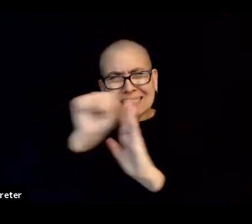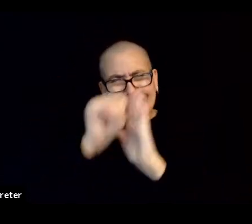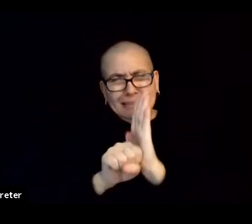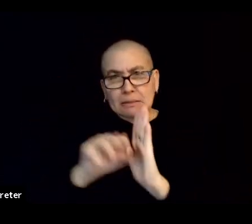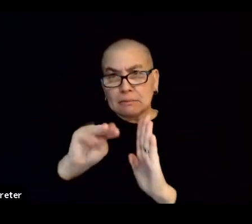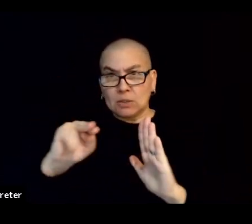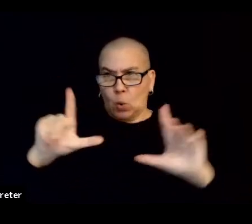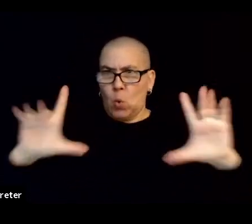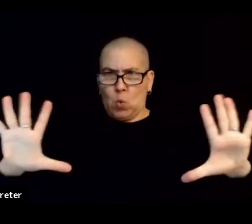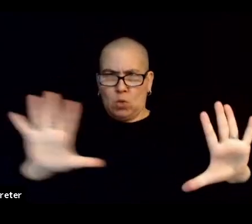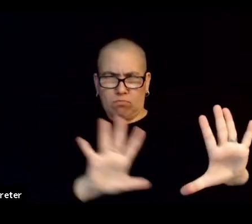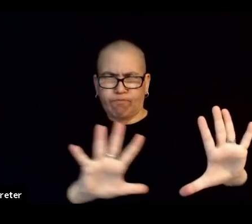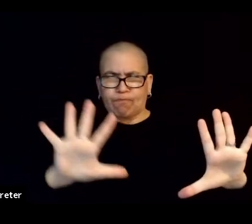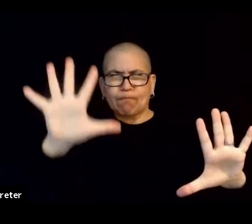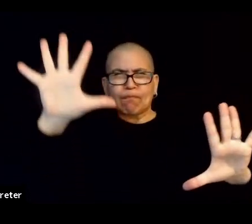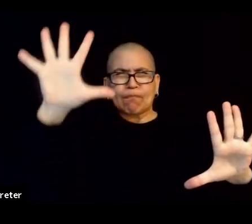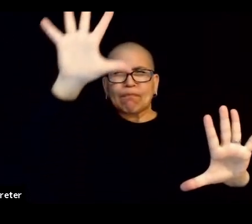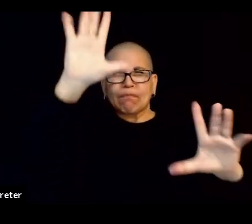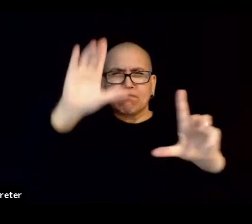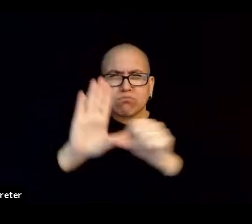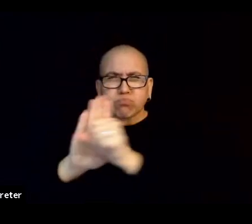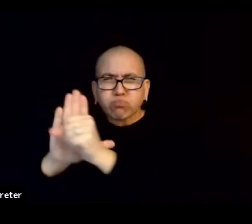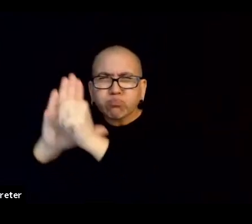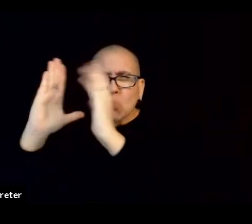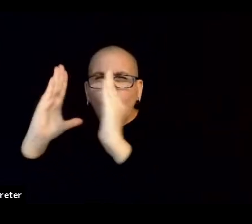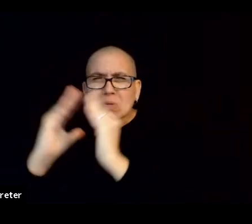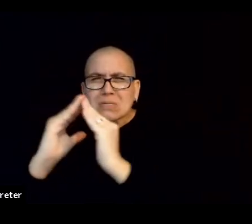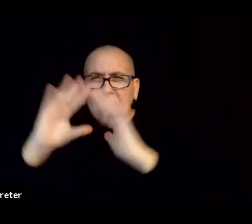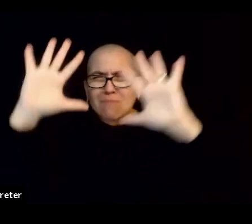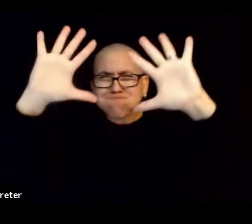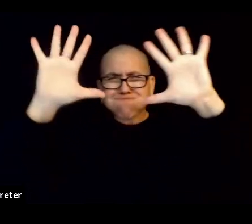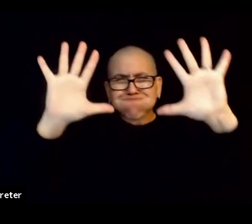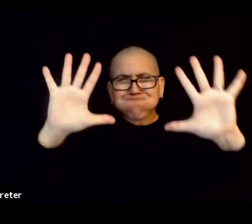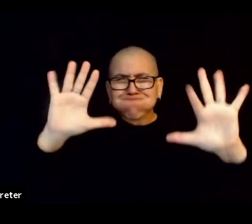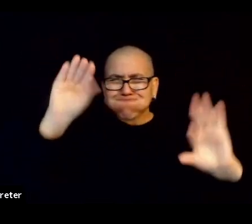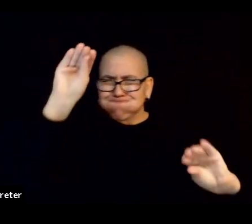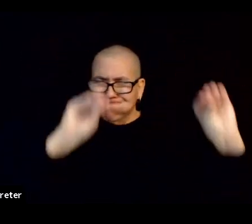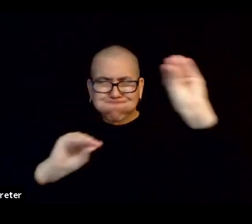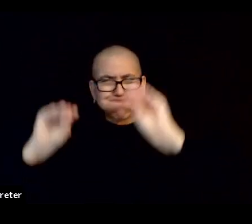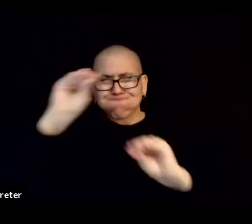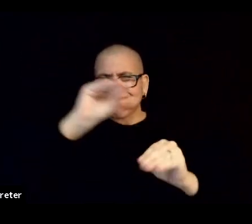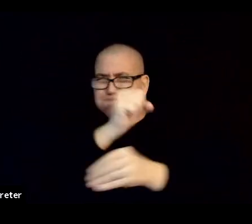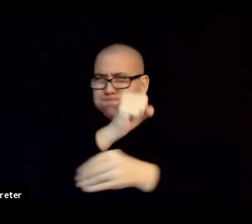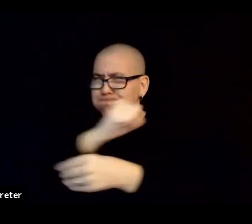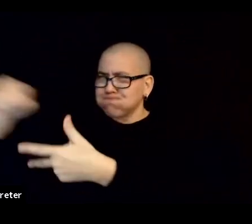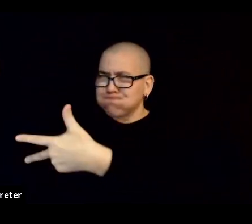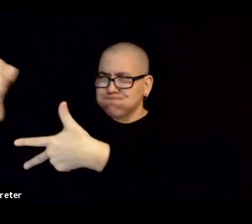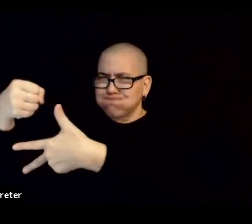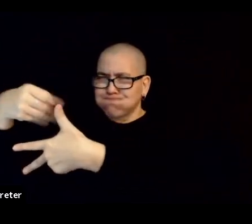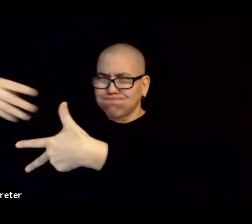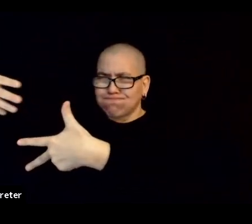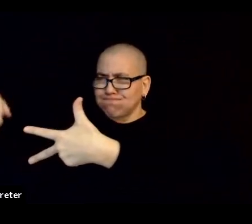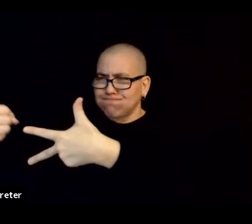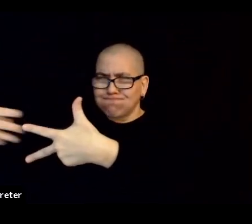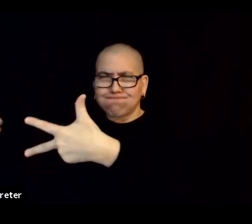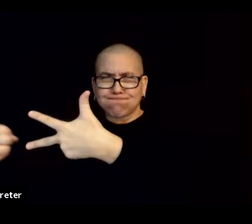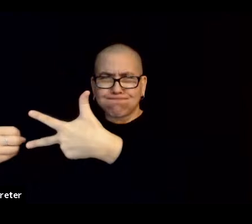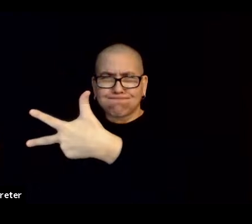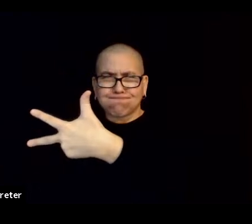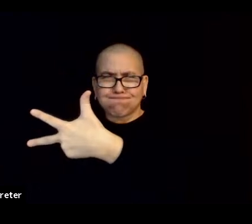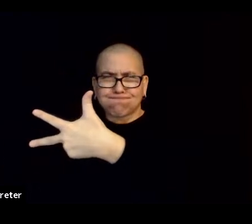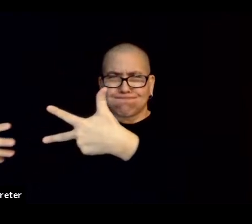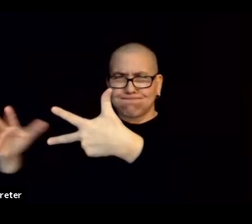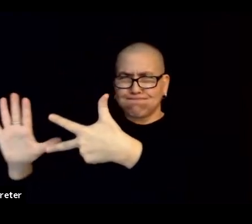have been accomplished. So we're trying to find out, more precisely how many of the providers, the very important providers in